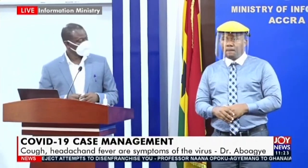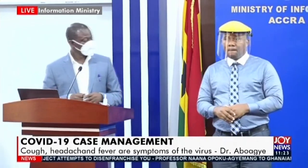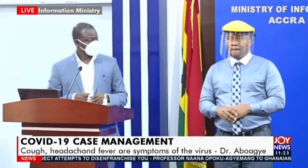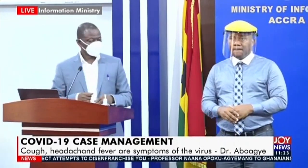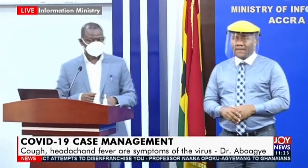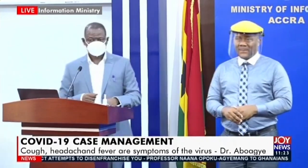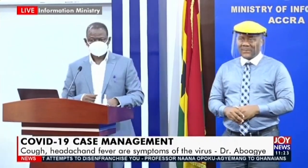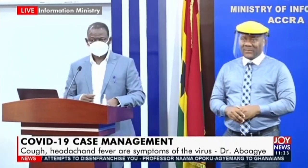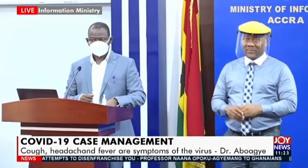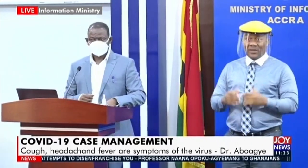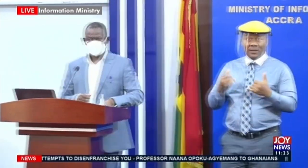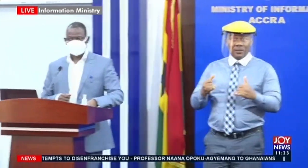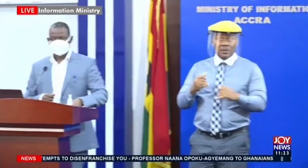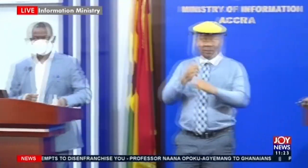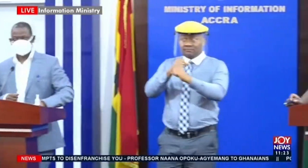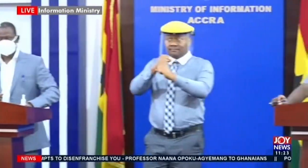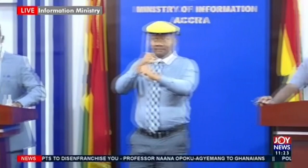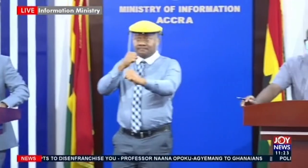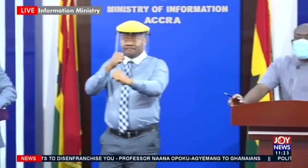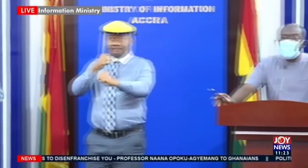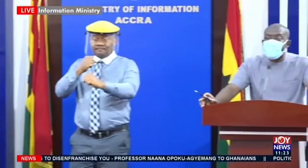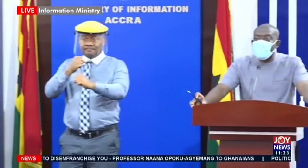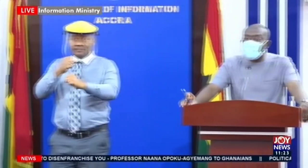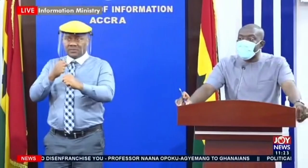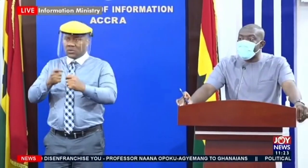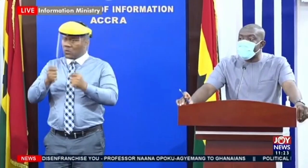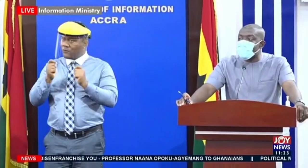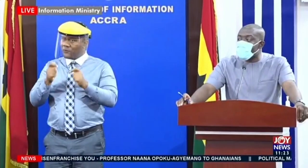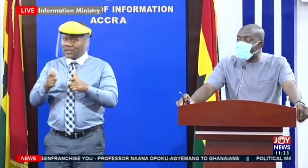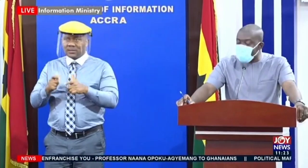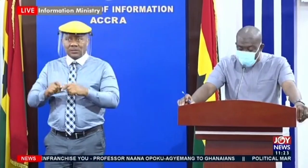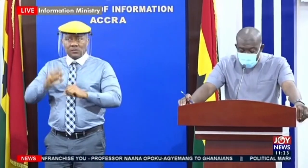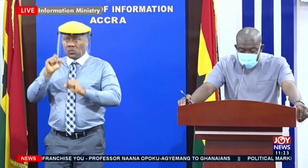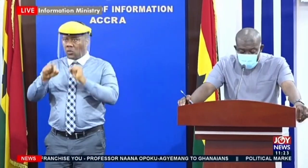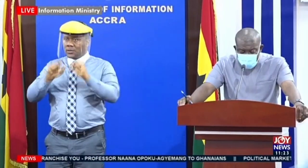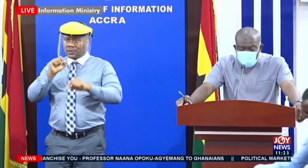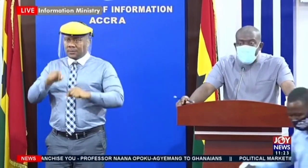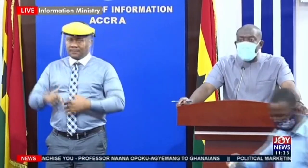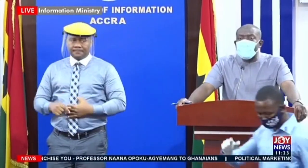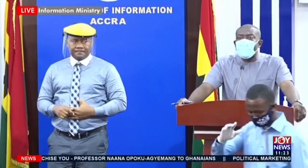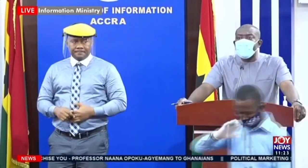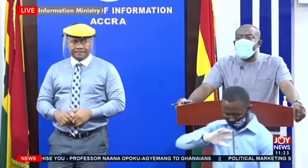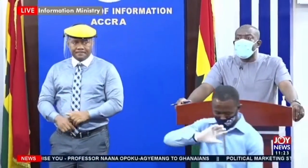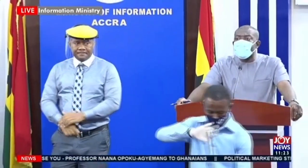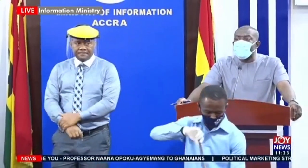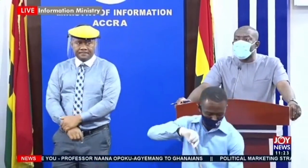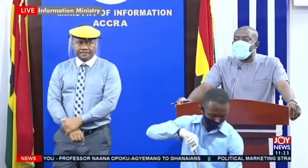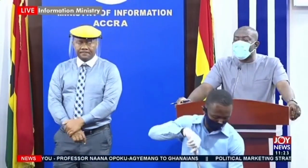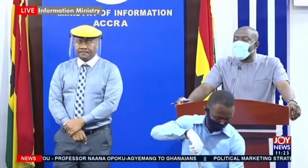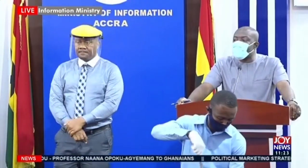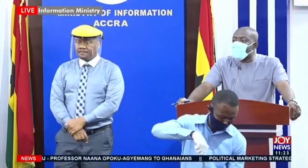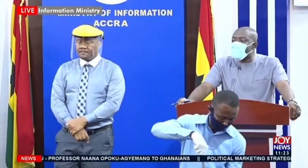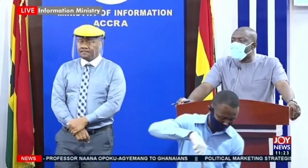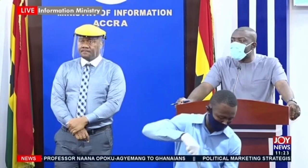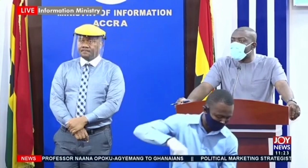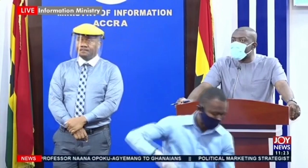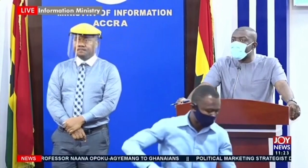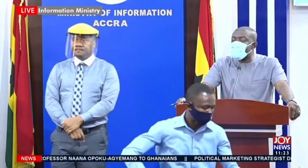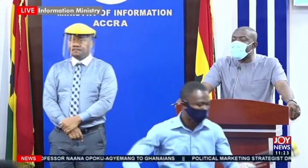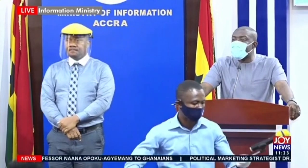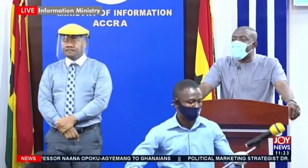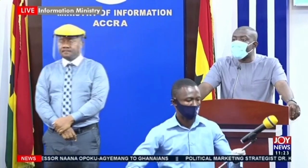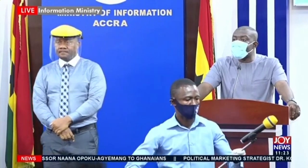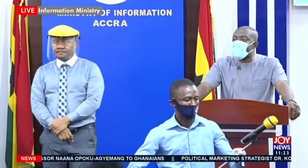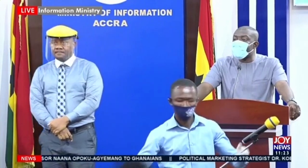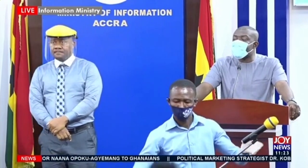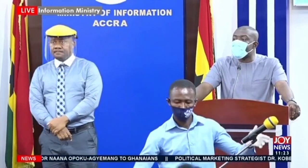Aboagye. I would ask my colleagues to set up the microphones and we'll take your questions as quickly as we can. Let me just also provide some